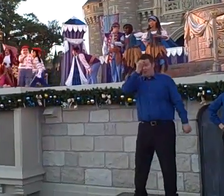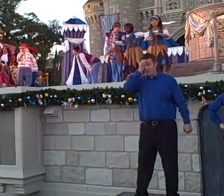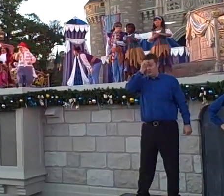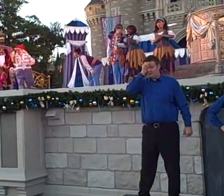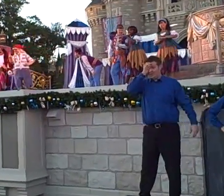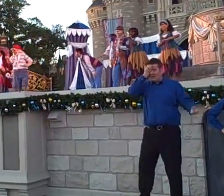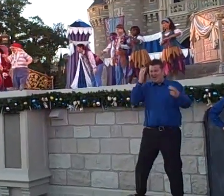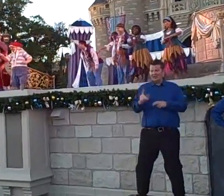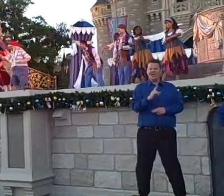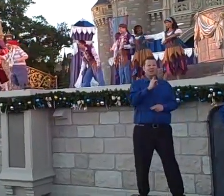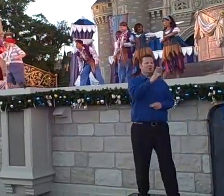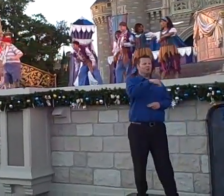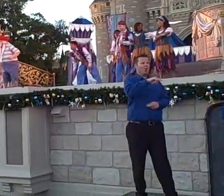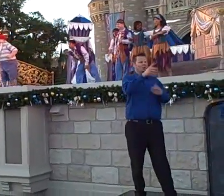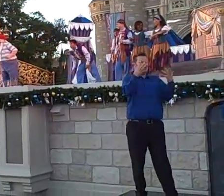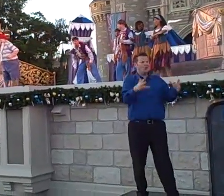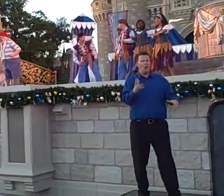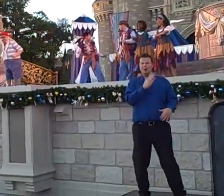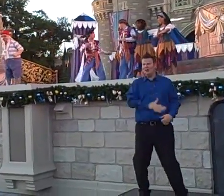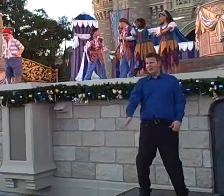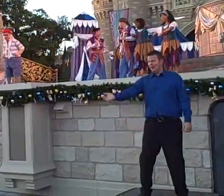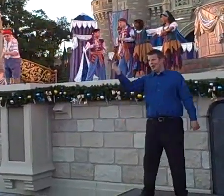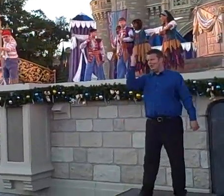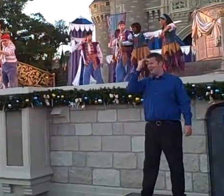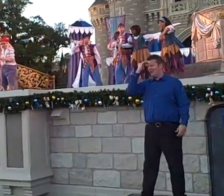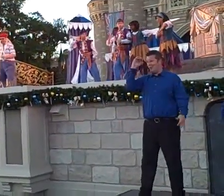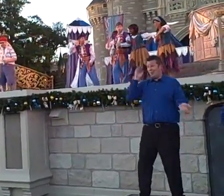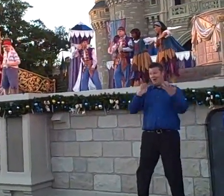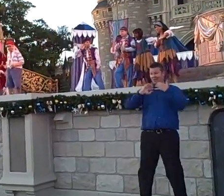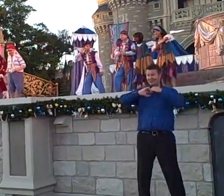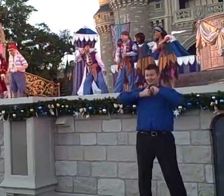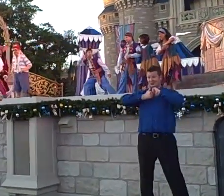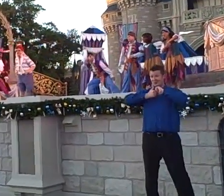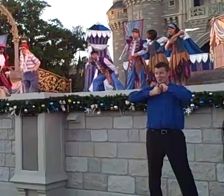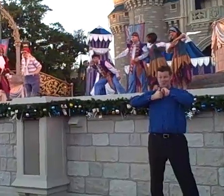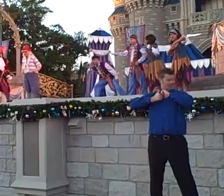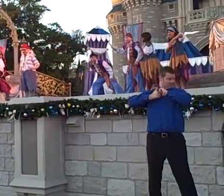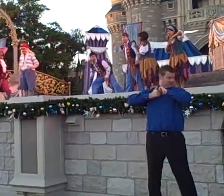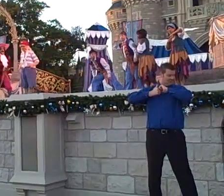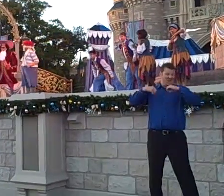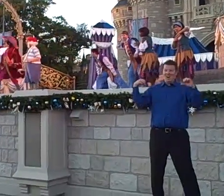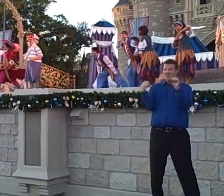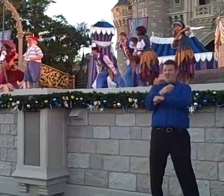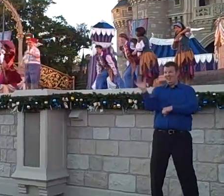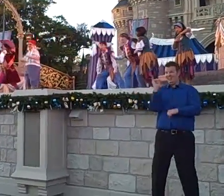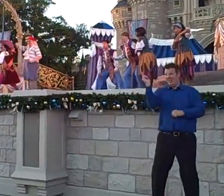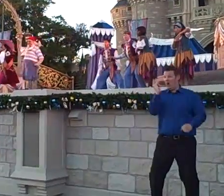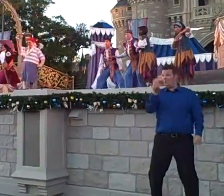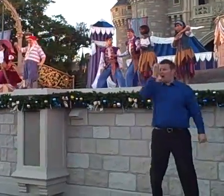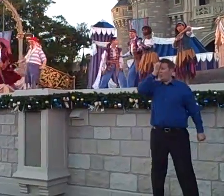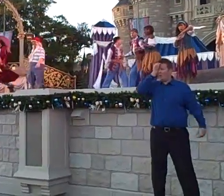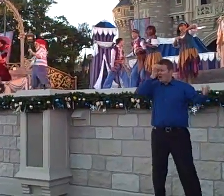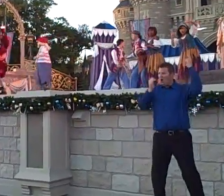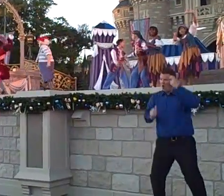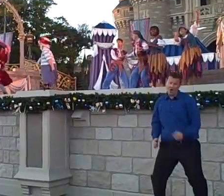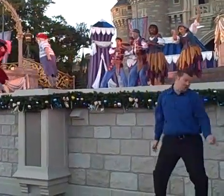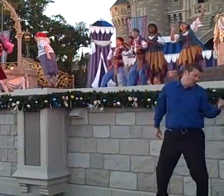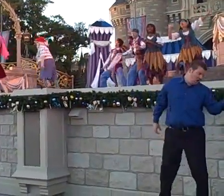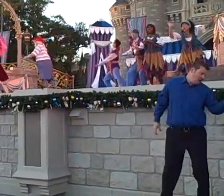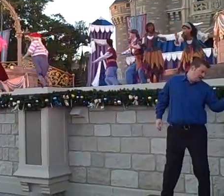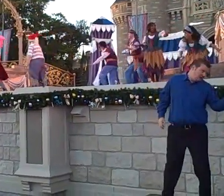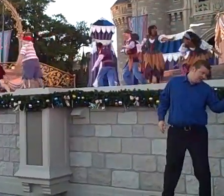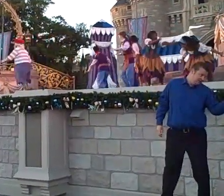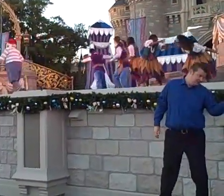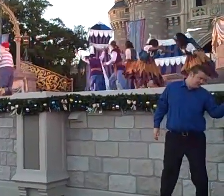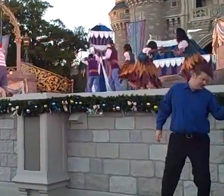really pirates, then I suppose they'd know how to fight like a pirate! A